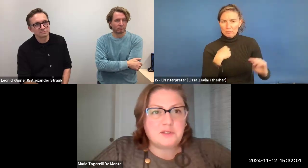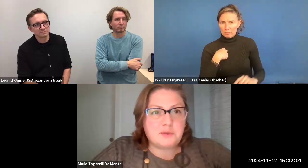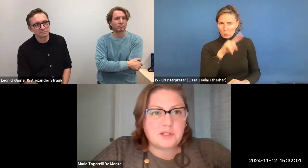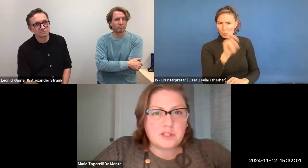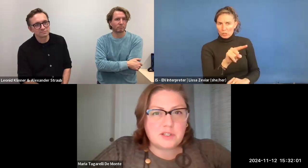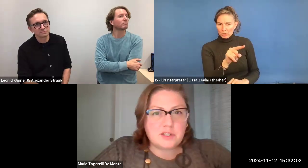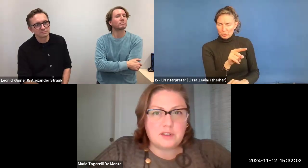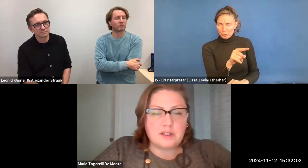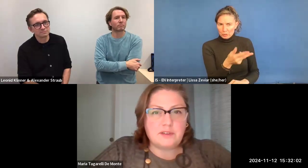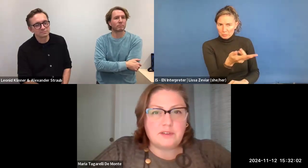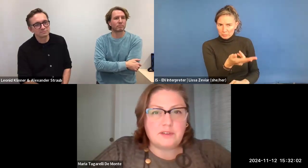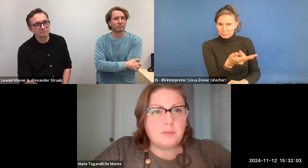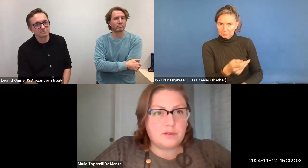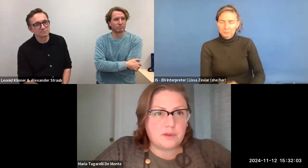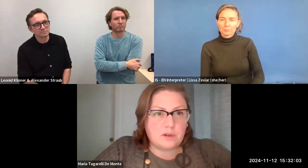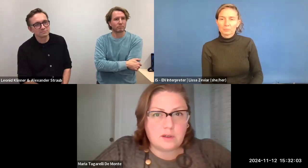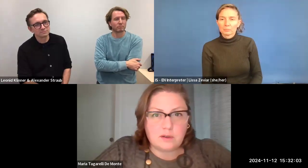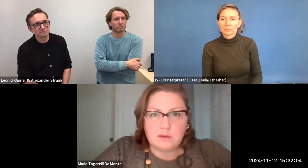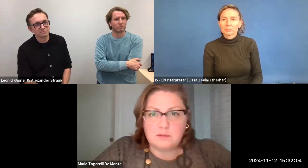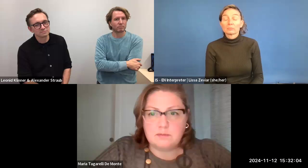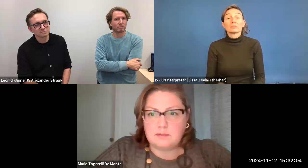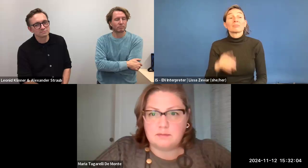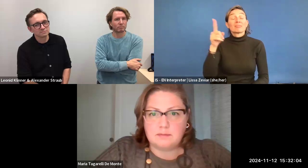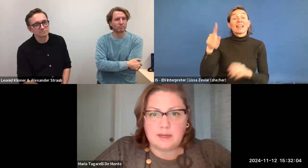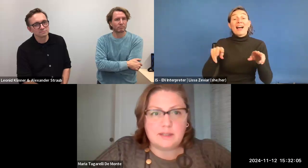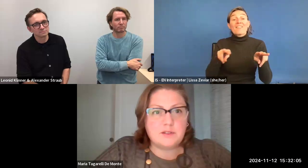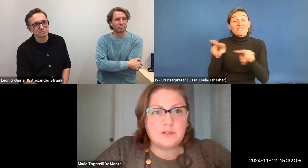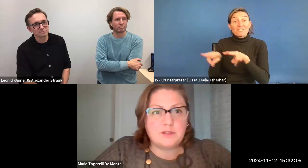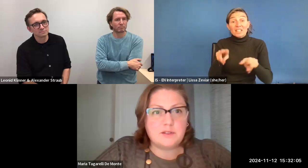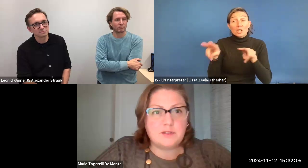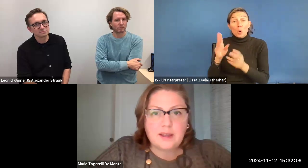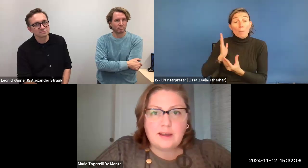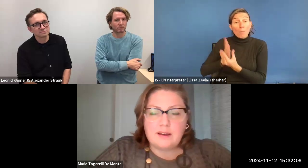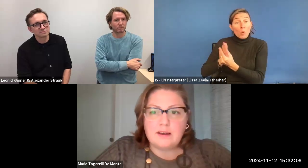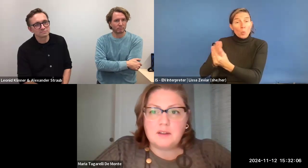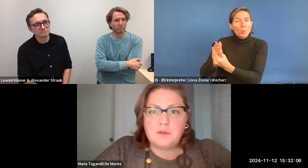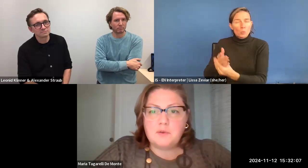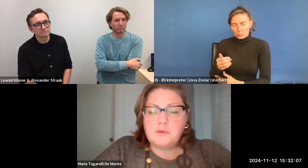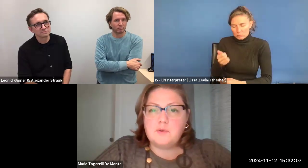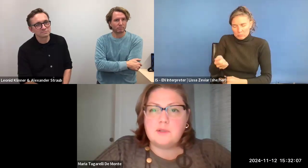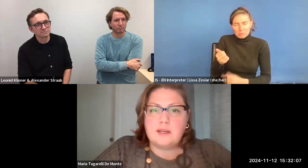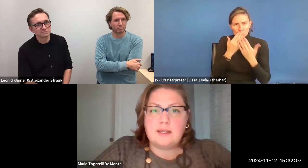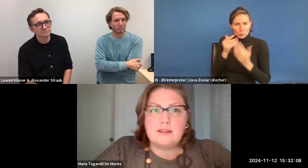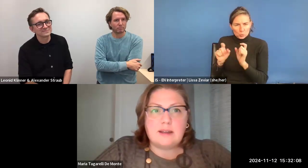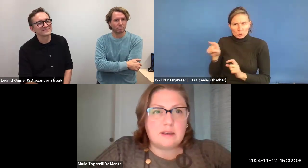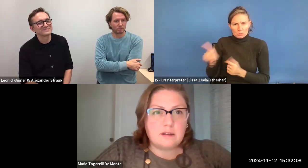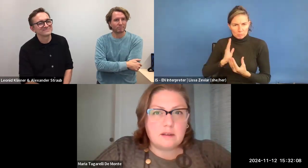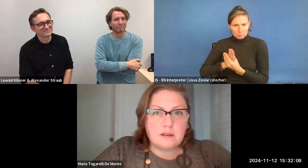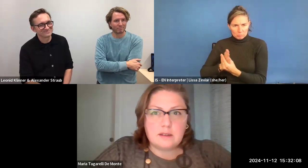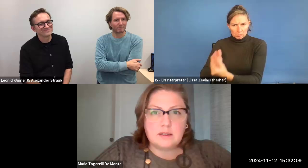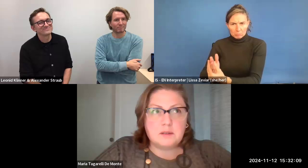which is in the construction of the video portfolio by the students. Do you use